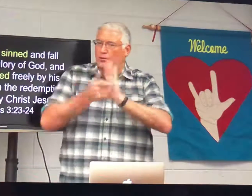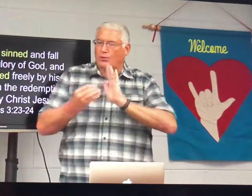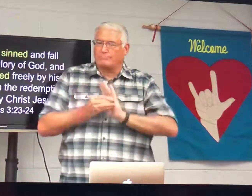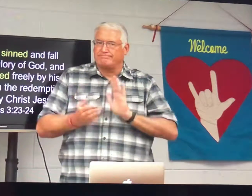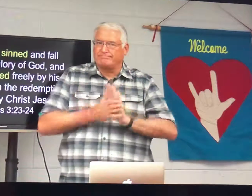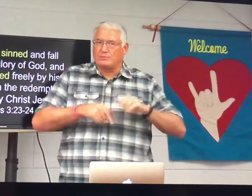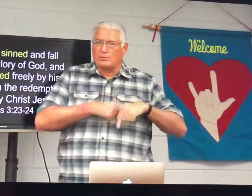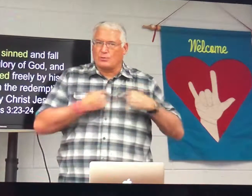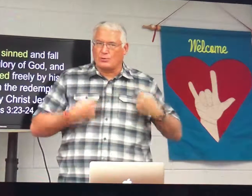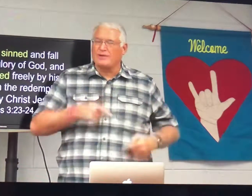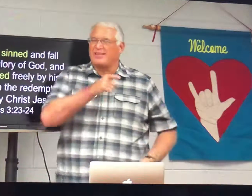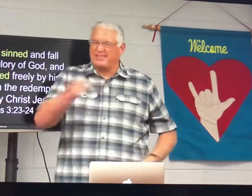And now it's 1-2.